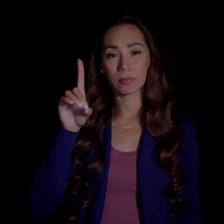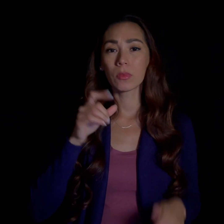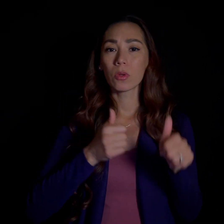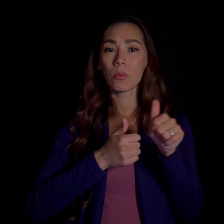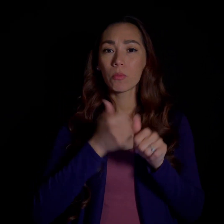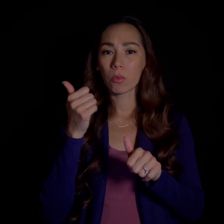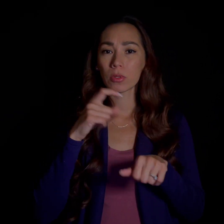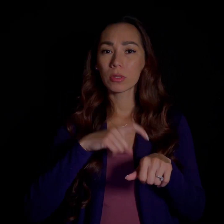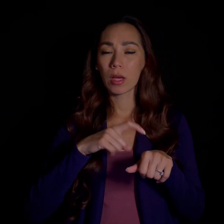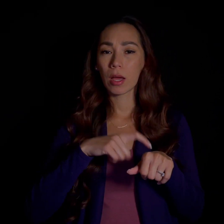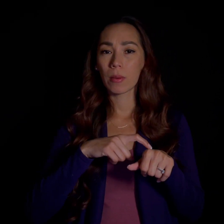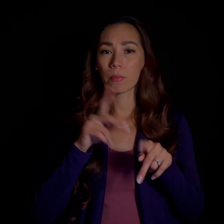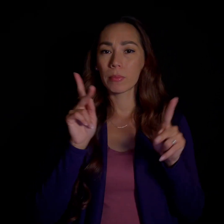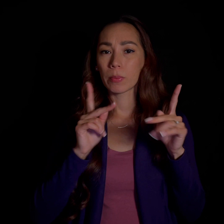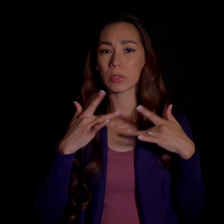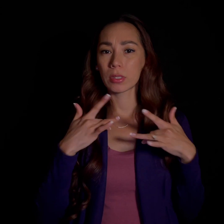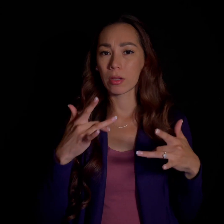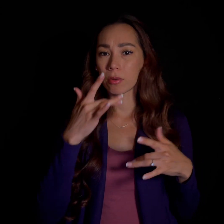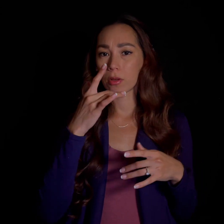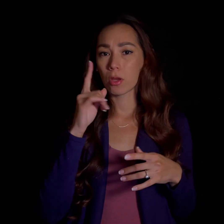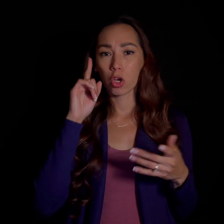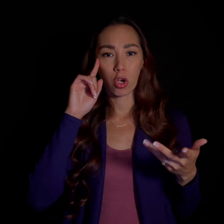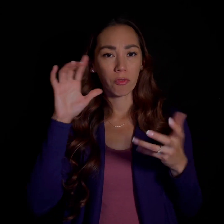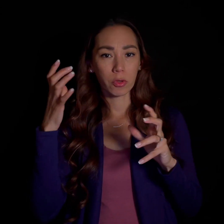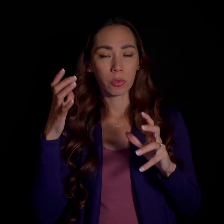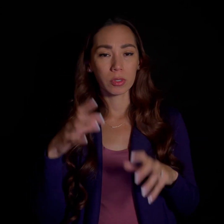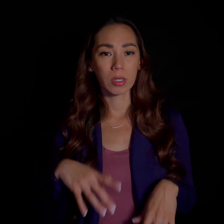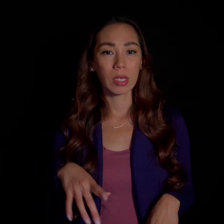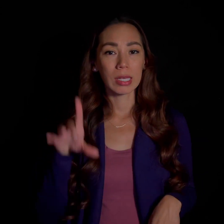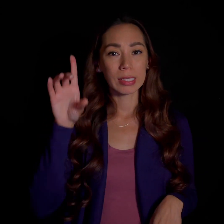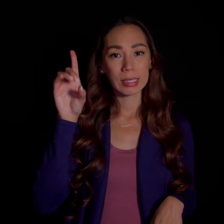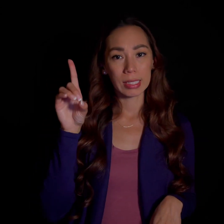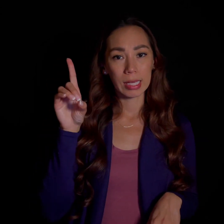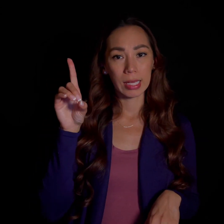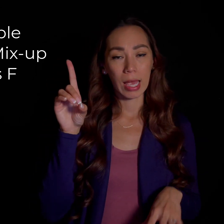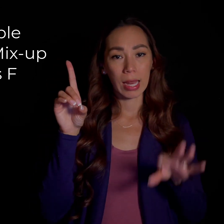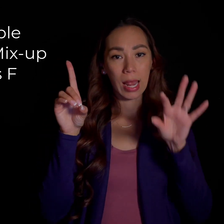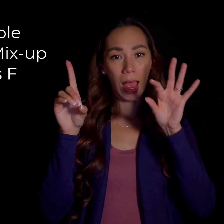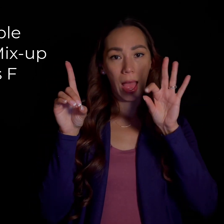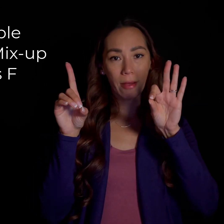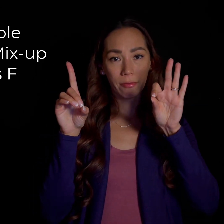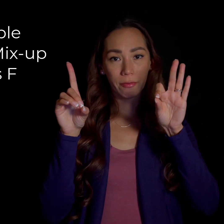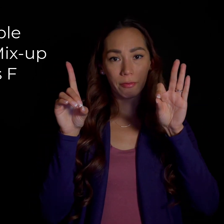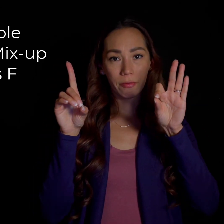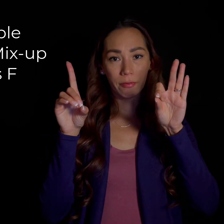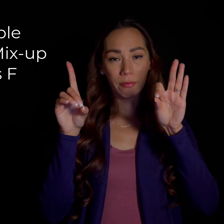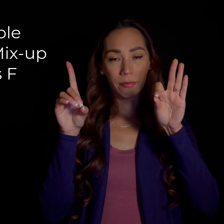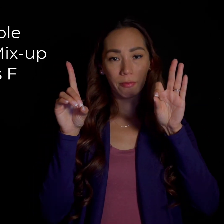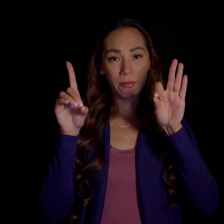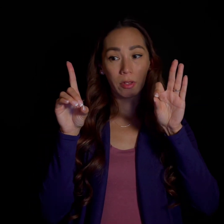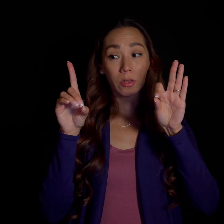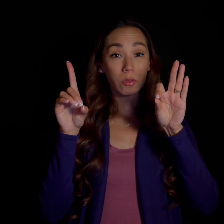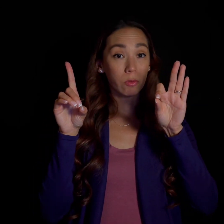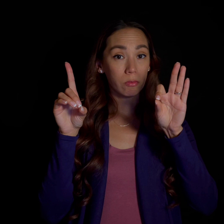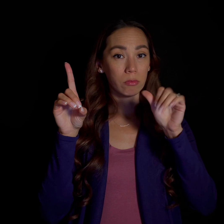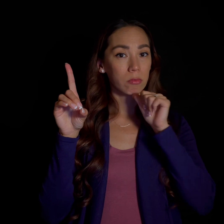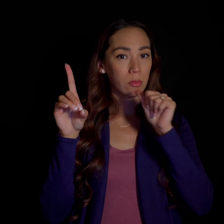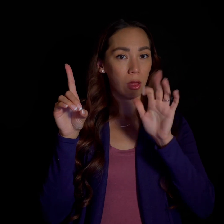thumb. Most of the time, people confuse the letter D and F. So just want to make sure that